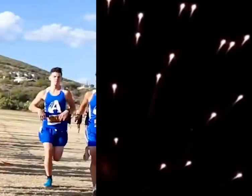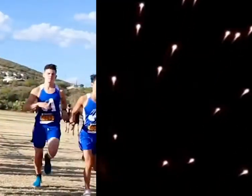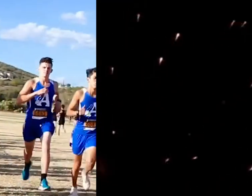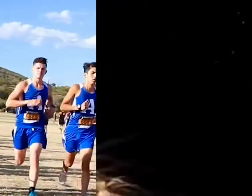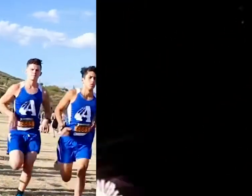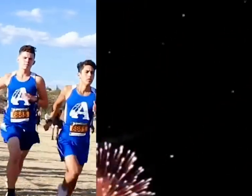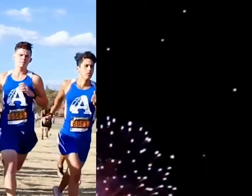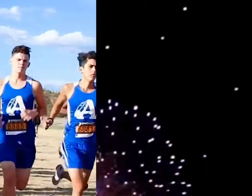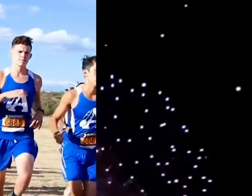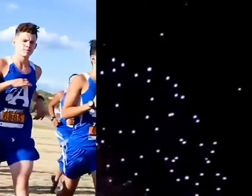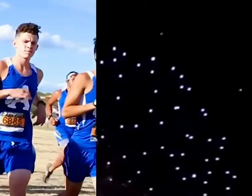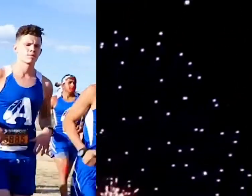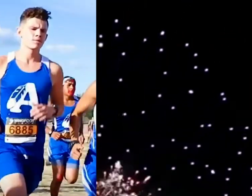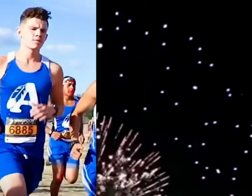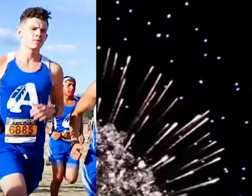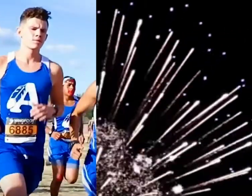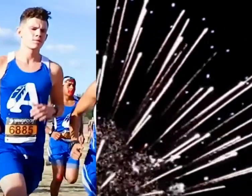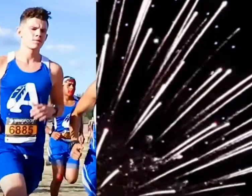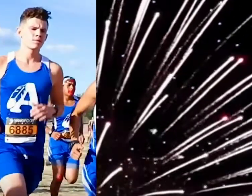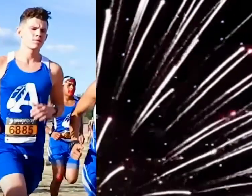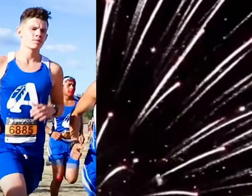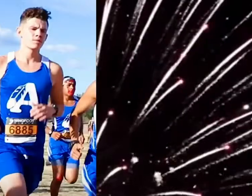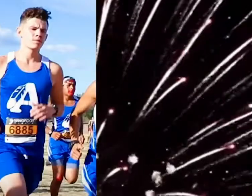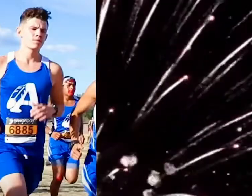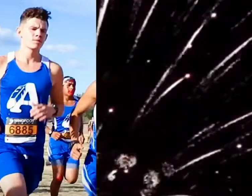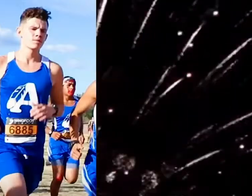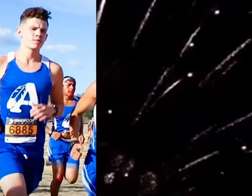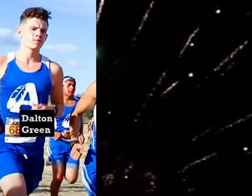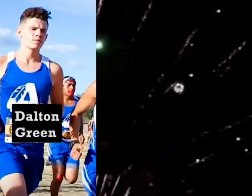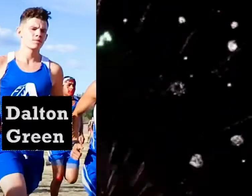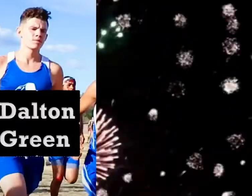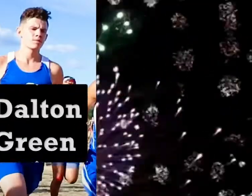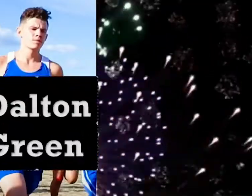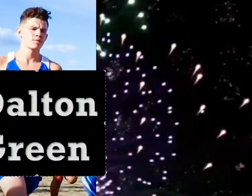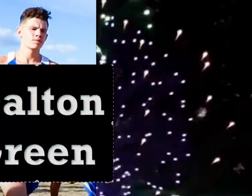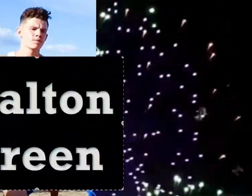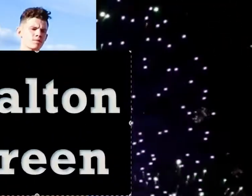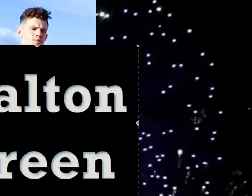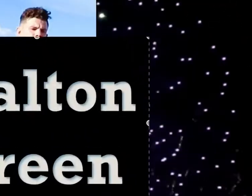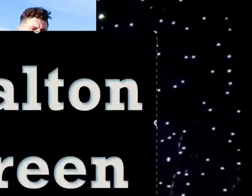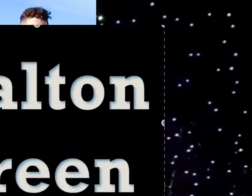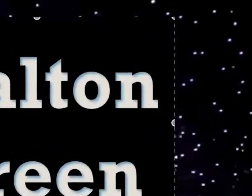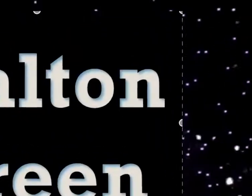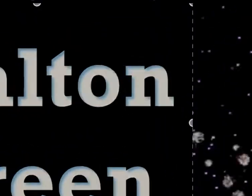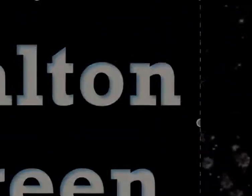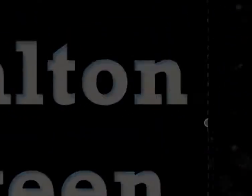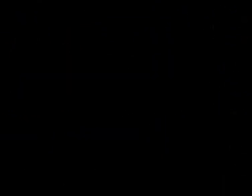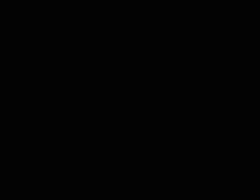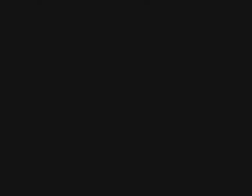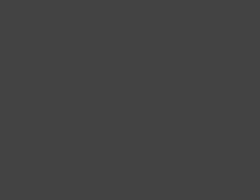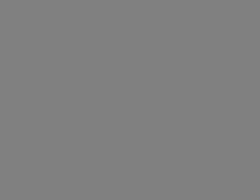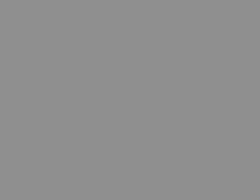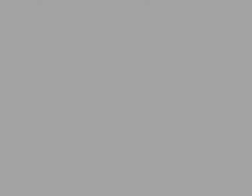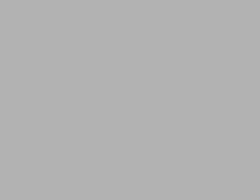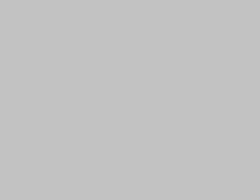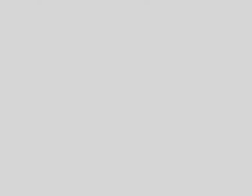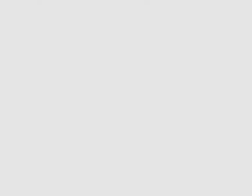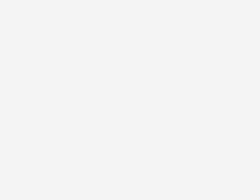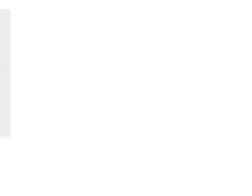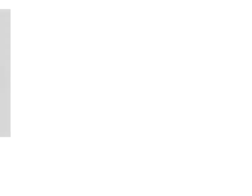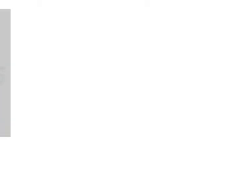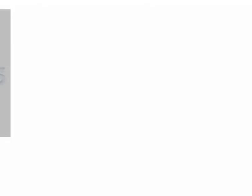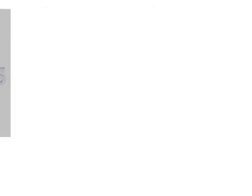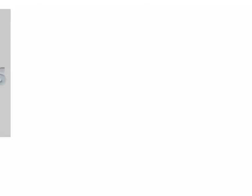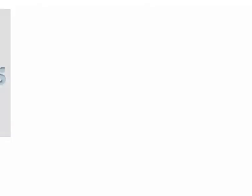Images of Dalton as a young child and at present day. Dalton, running in uniform, runs with his teammates. Fireworks with the name Dalton